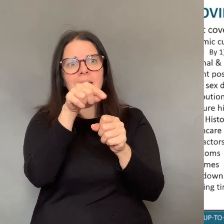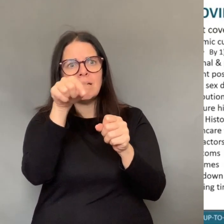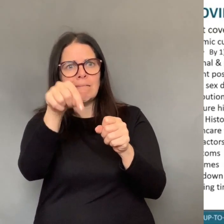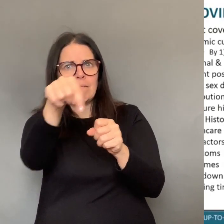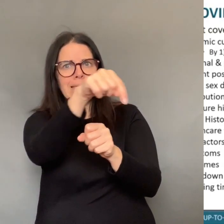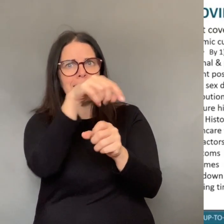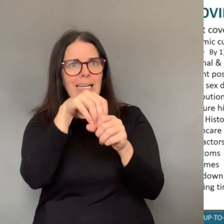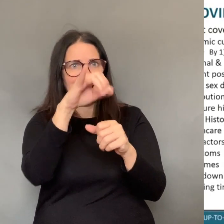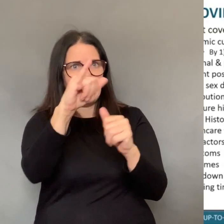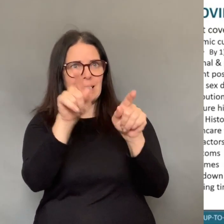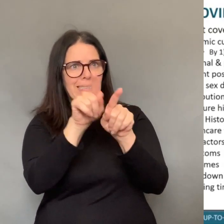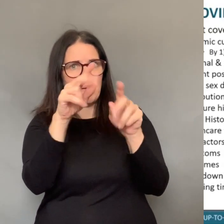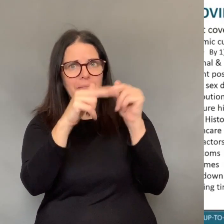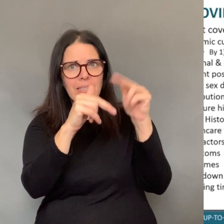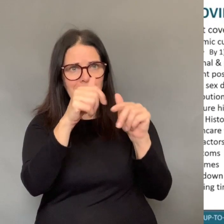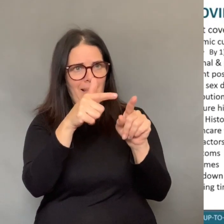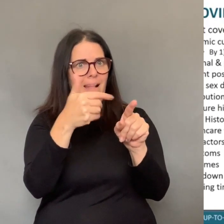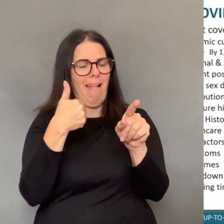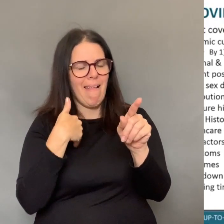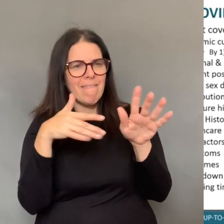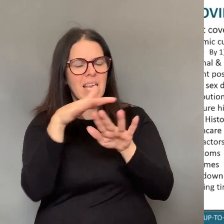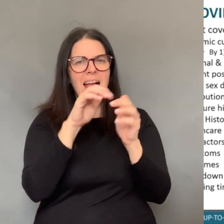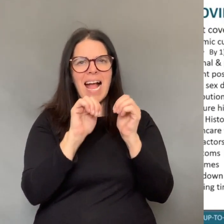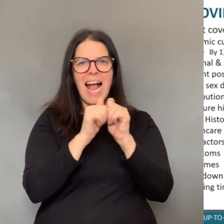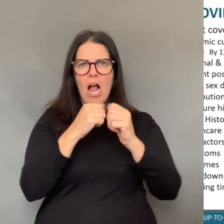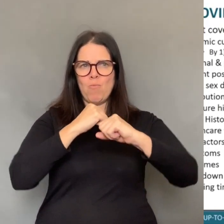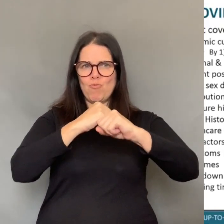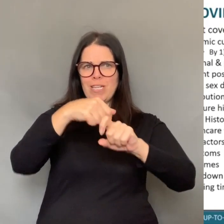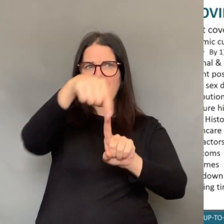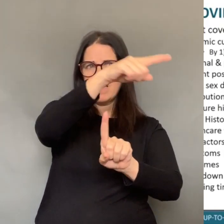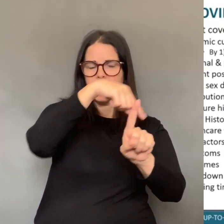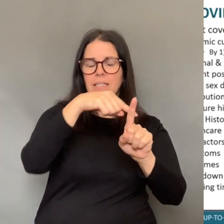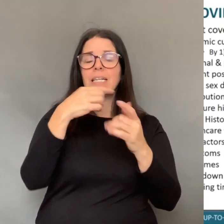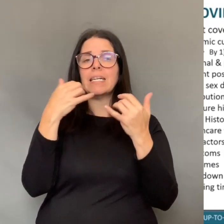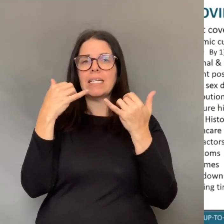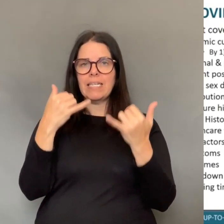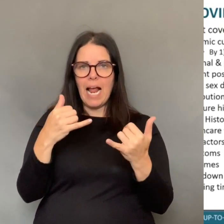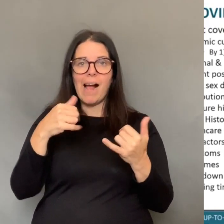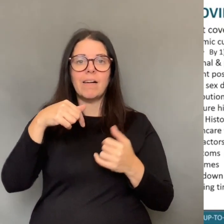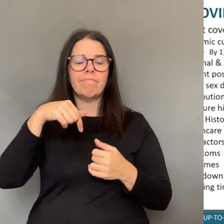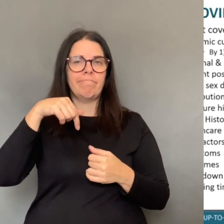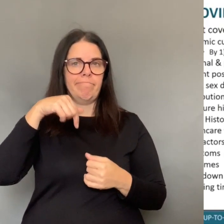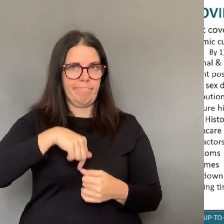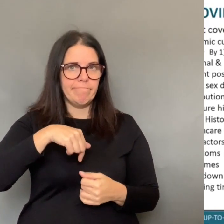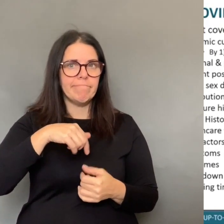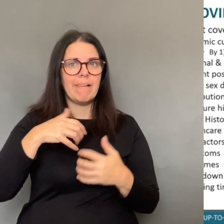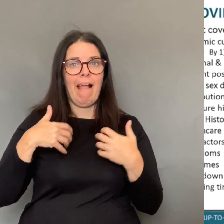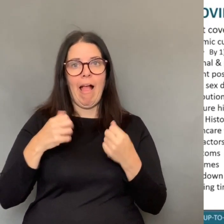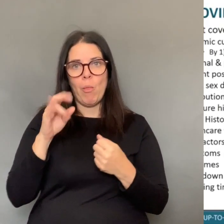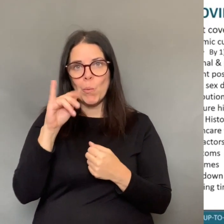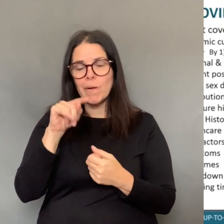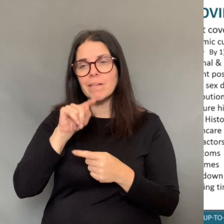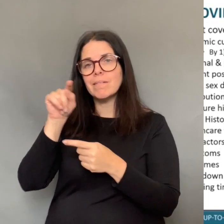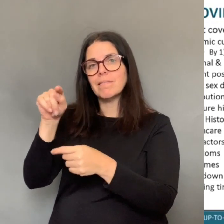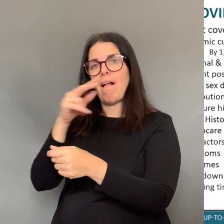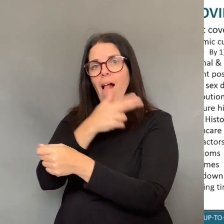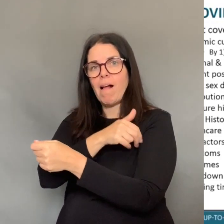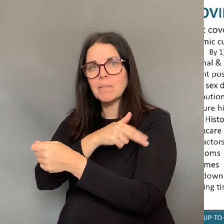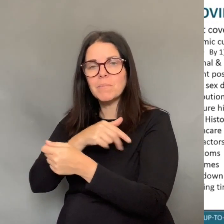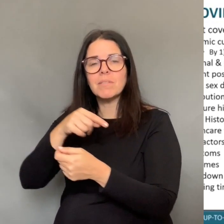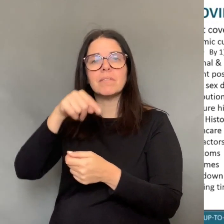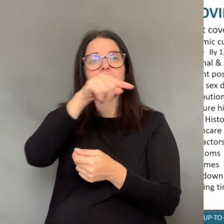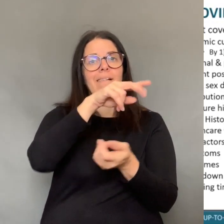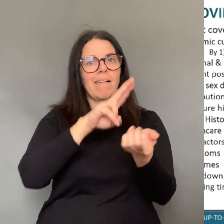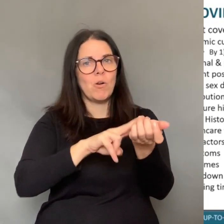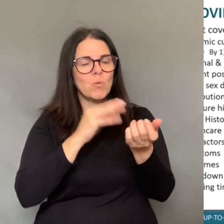possible by utilizing some of these beds that are available and can be used to house these people. You will